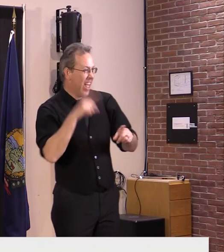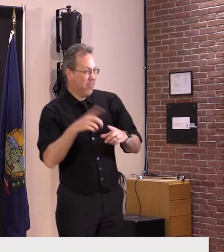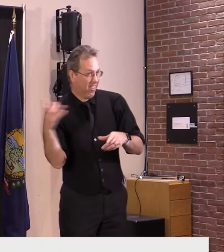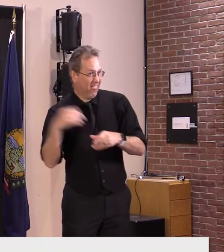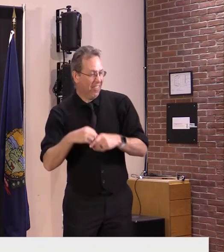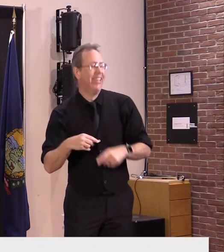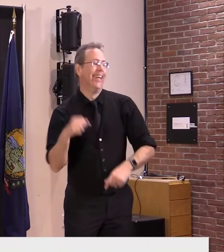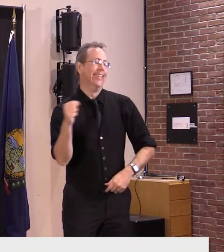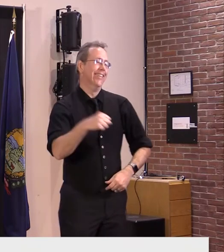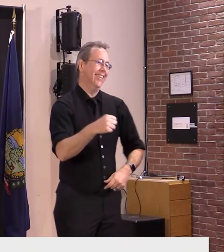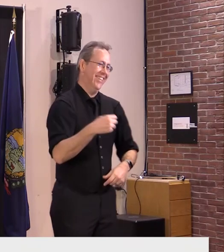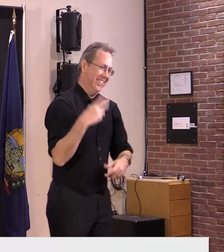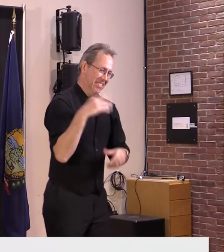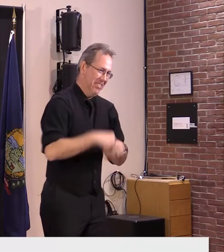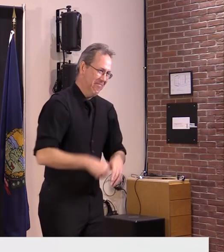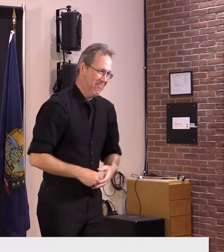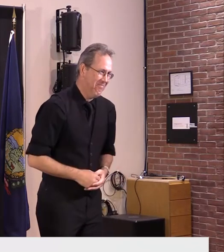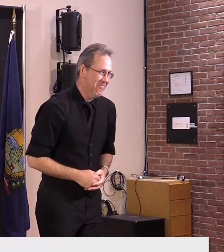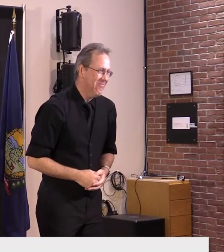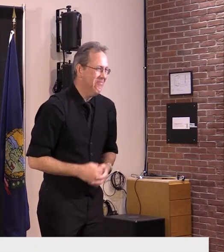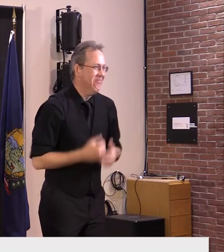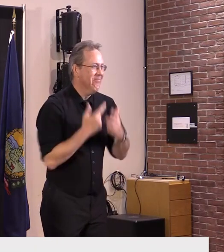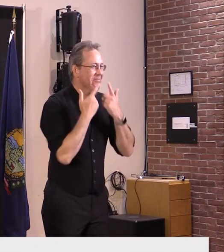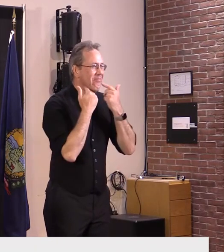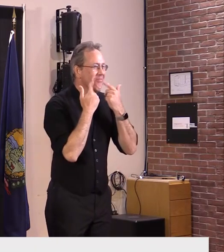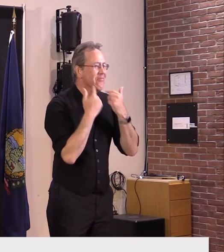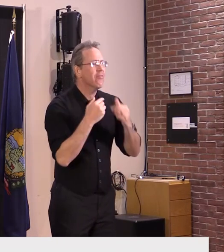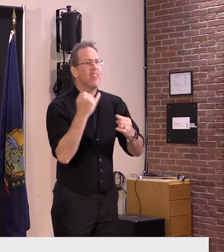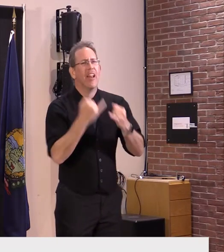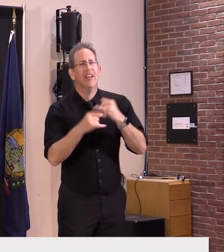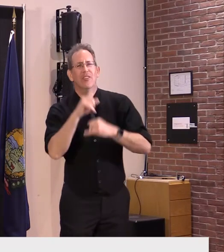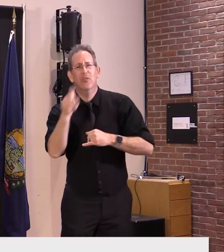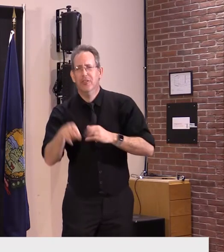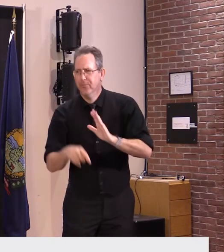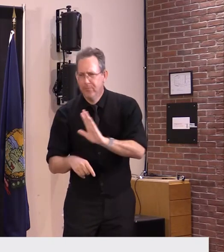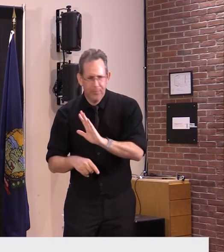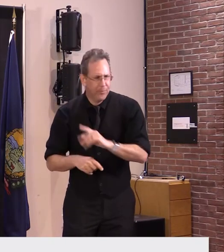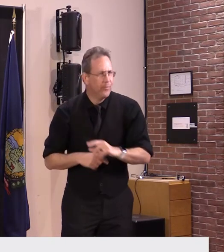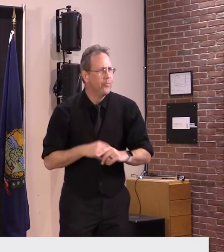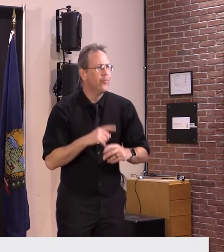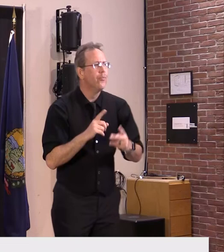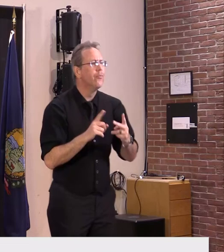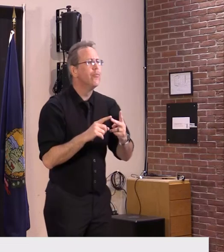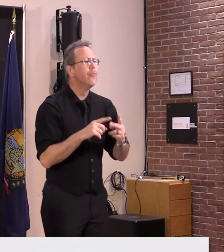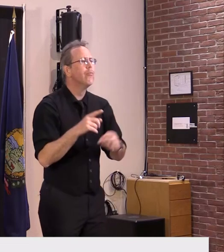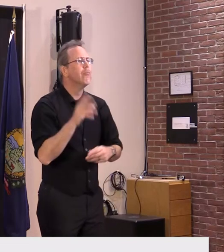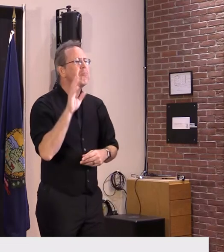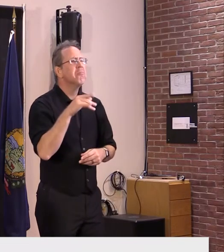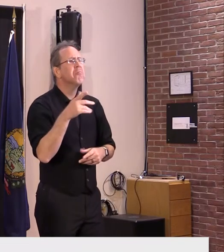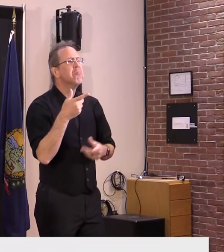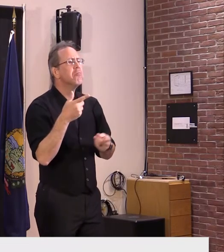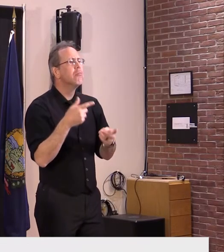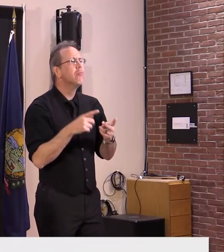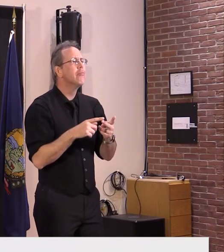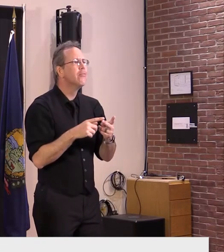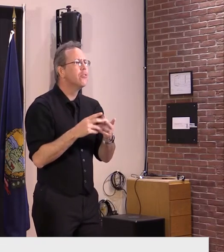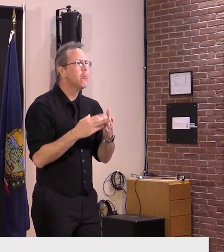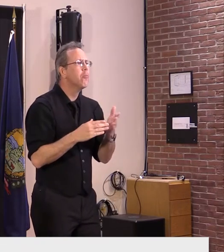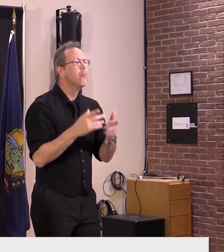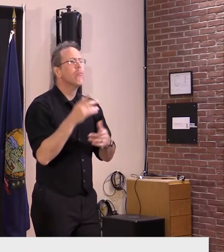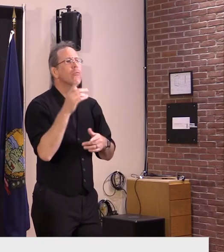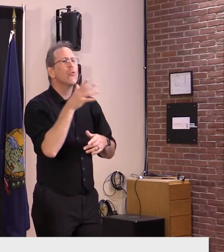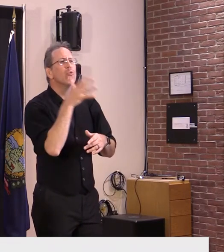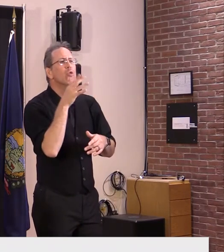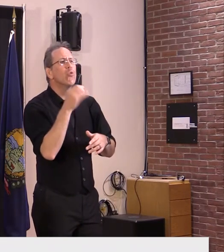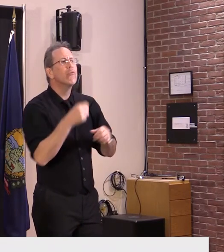Last question is, if you drive around the back roads of Vermont, all over the place these days, you can't help but notice